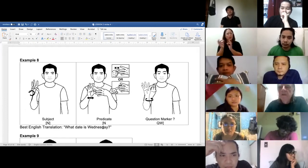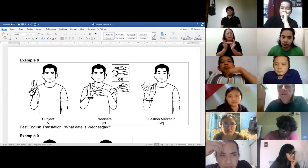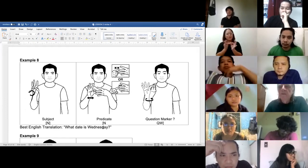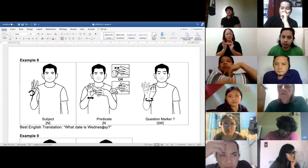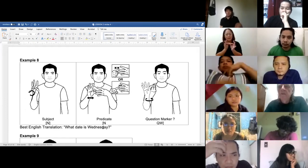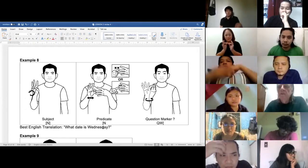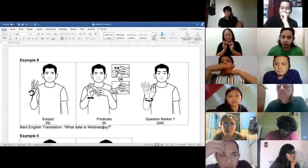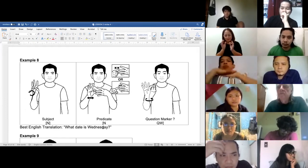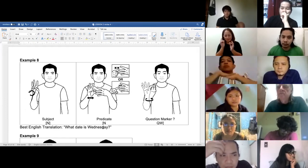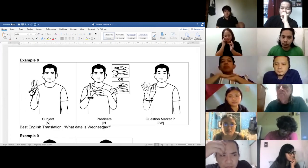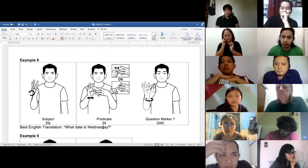And